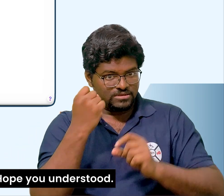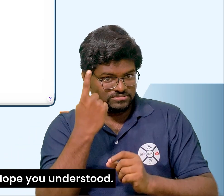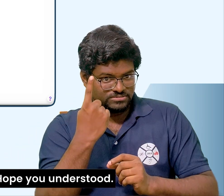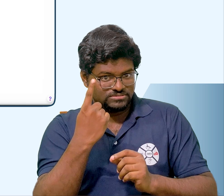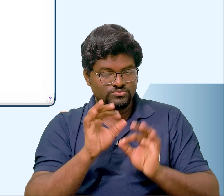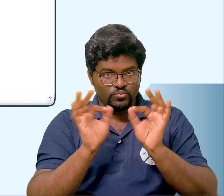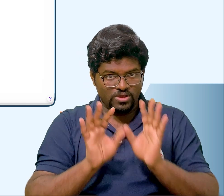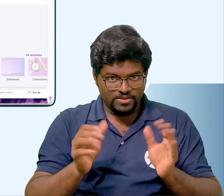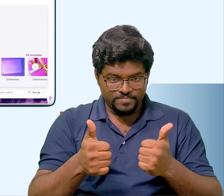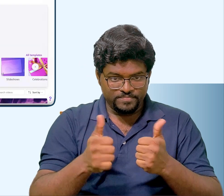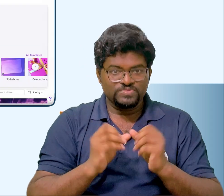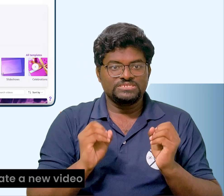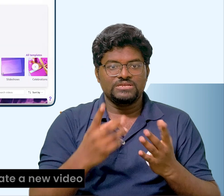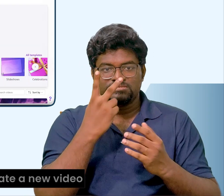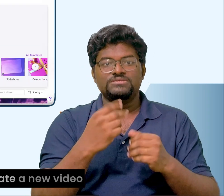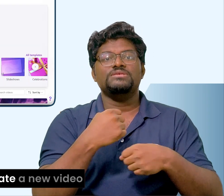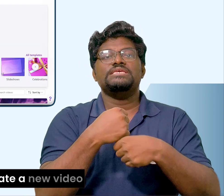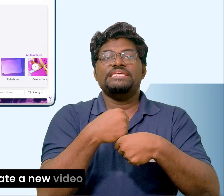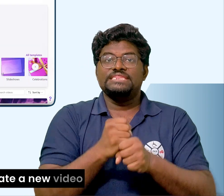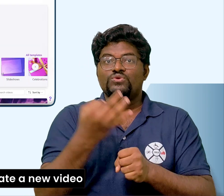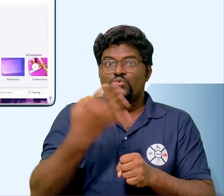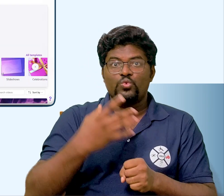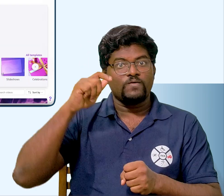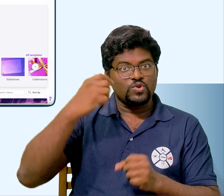understood. Click on Create a new video